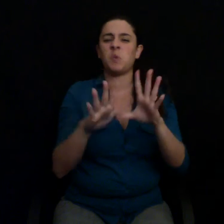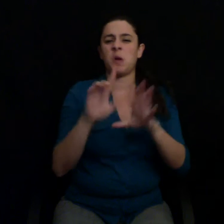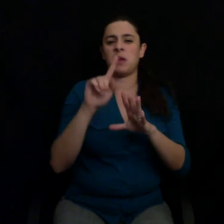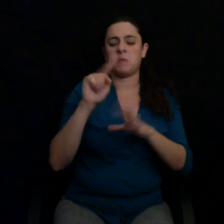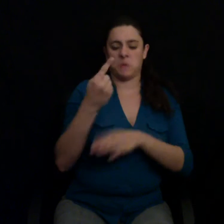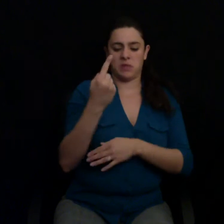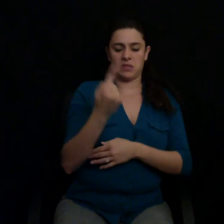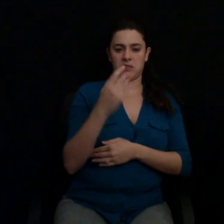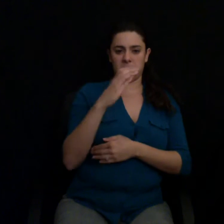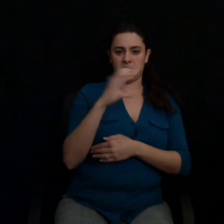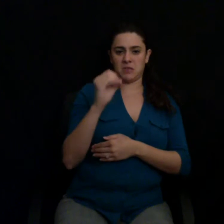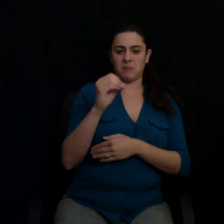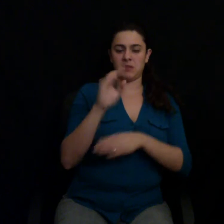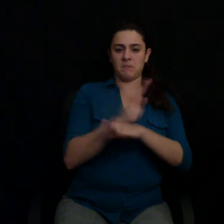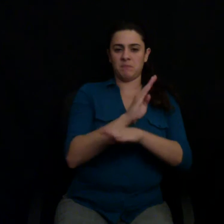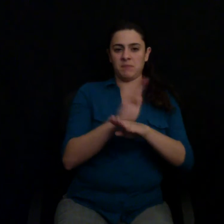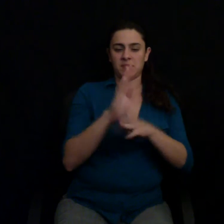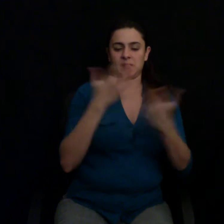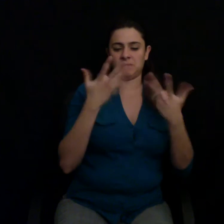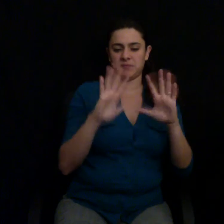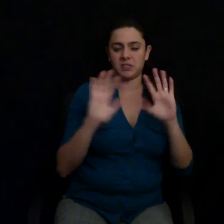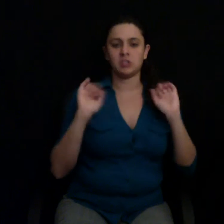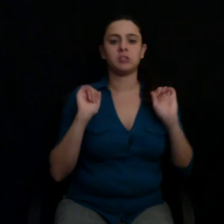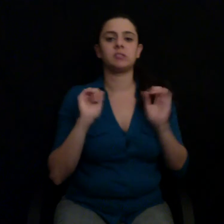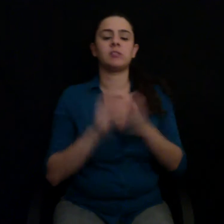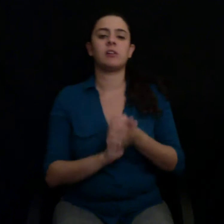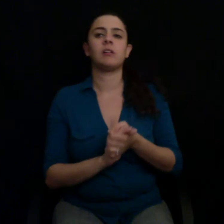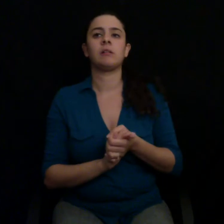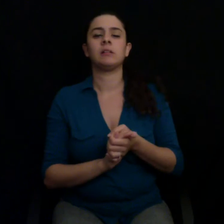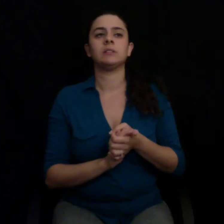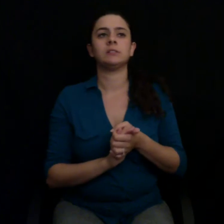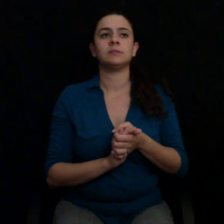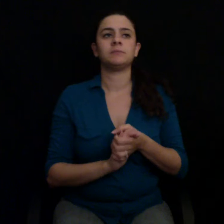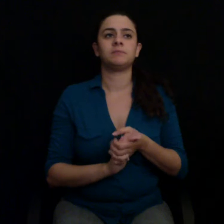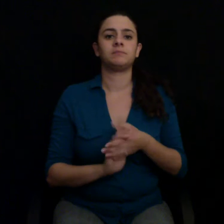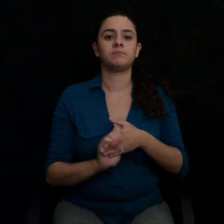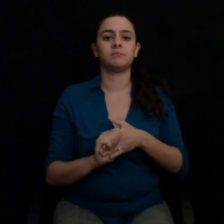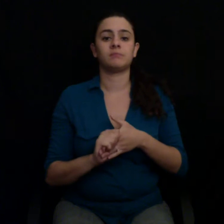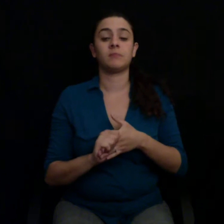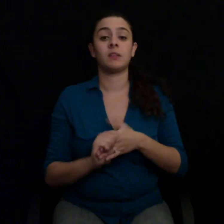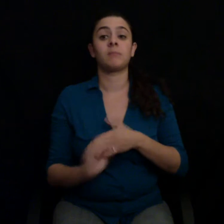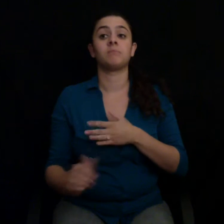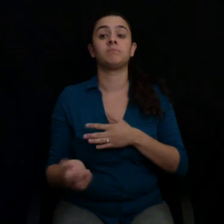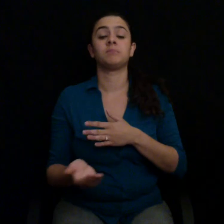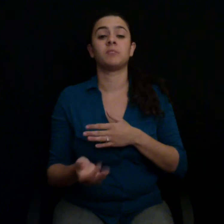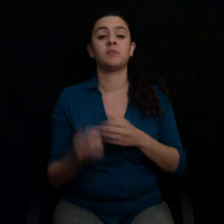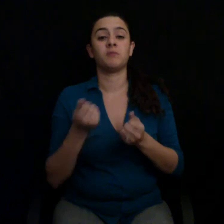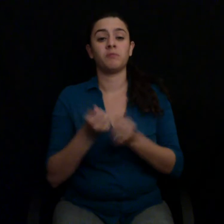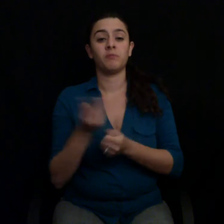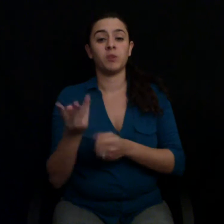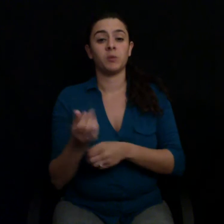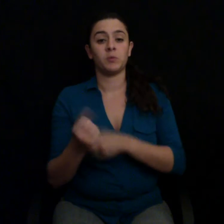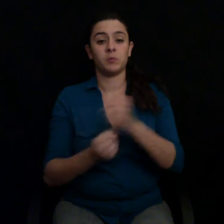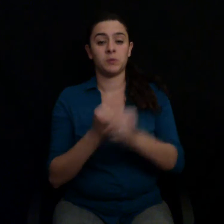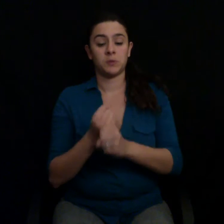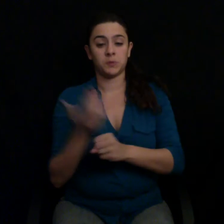Reddit was a fundraiser for the victims of the earthquake in Haiti. And back then we raised a little over